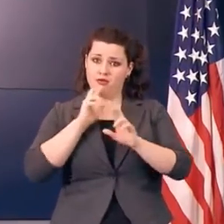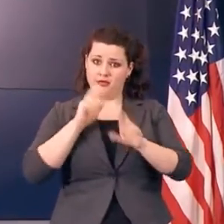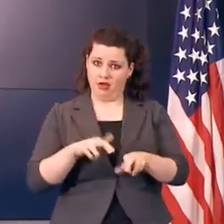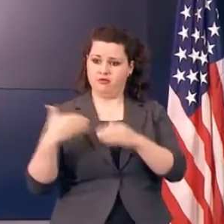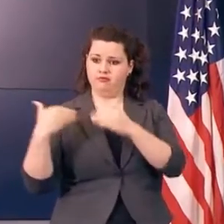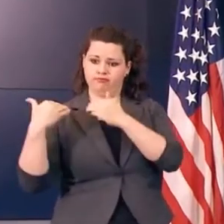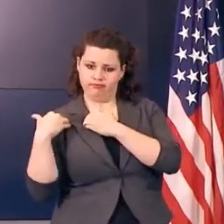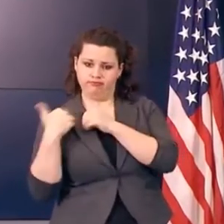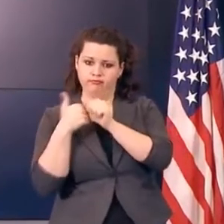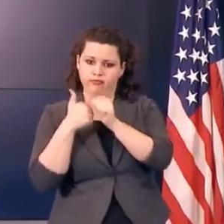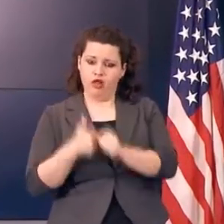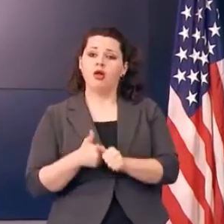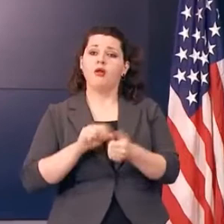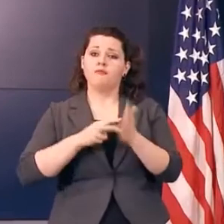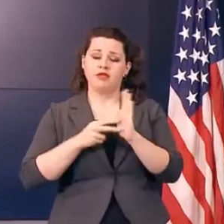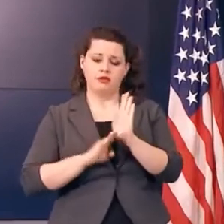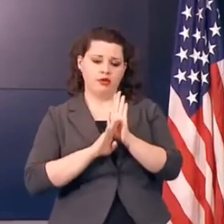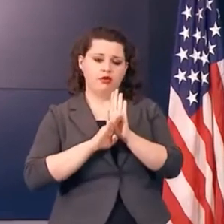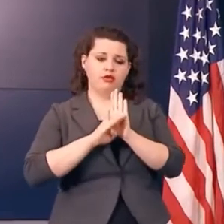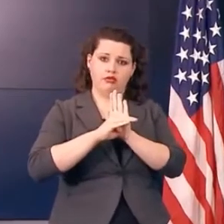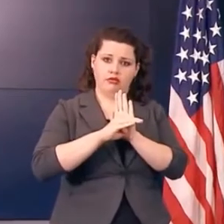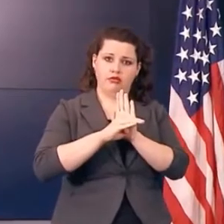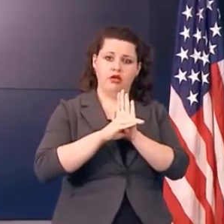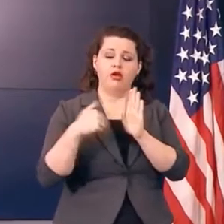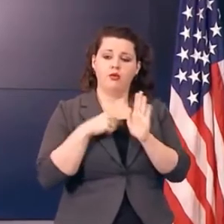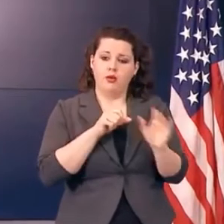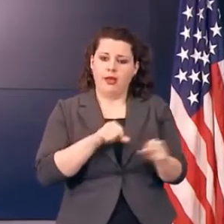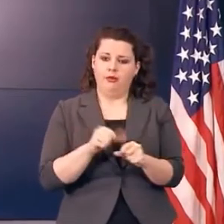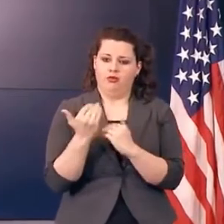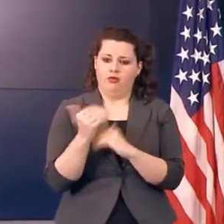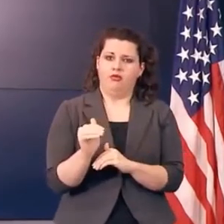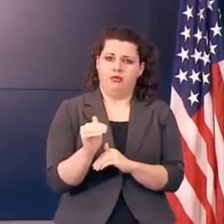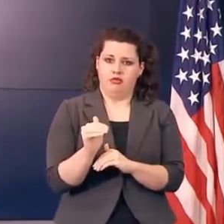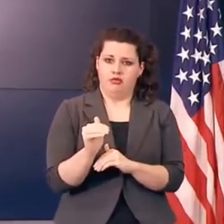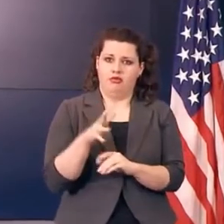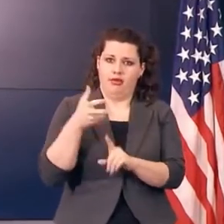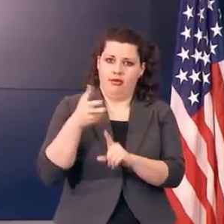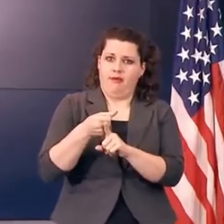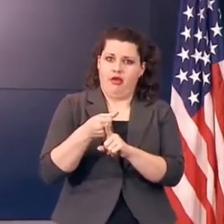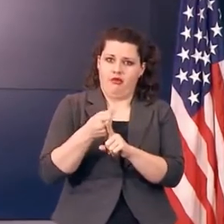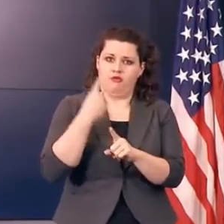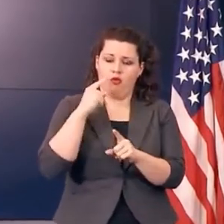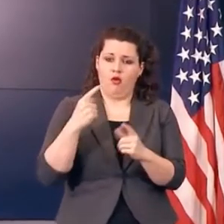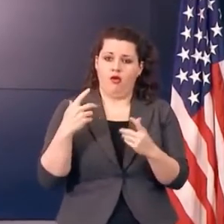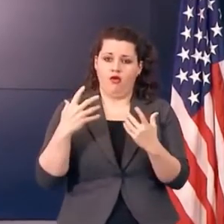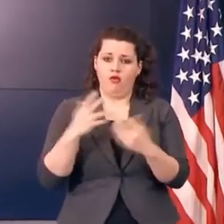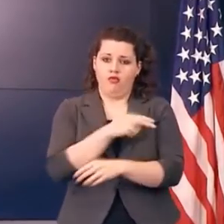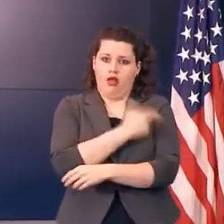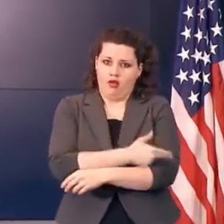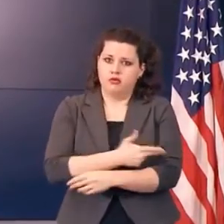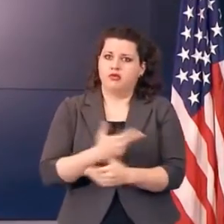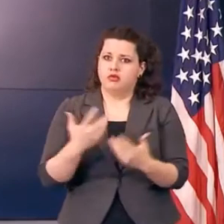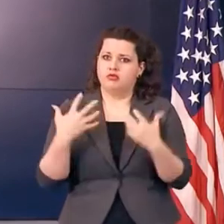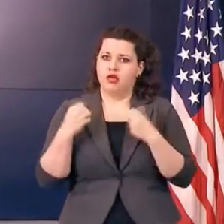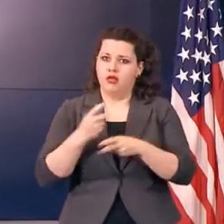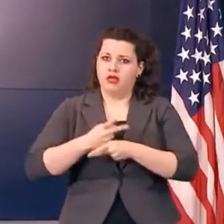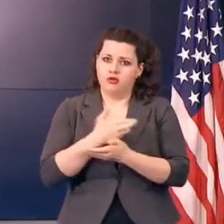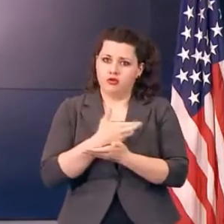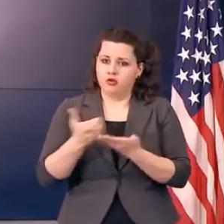were able to flatten the curve. We were able to mitigate the impact on our healthcare resources, as well as